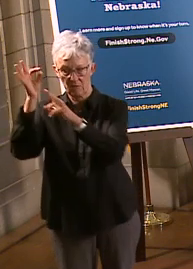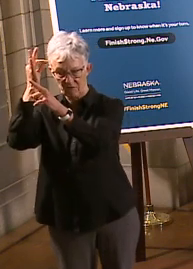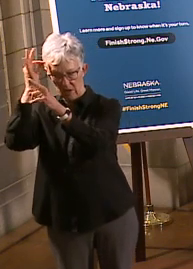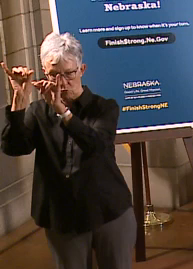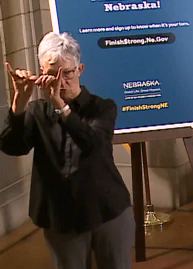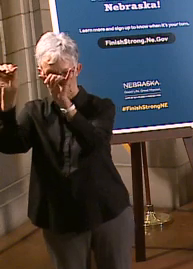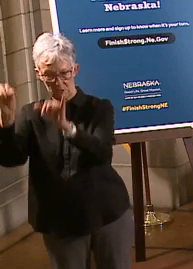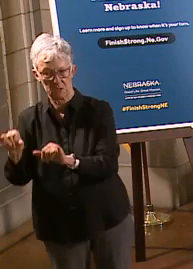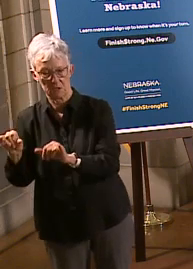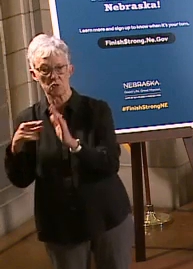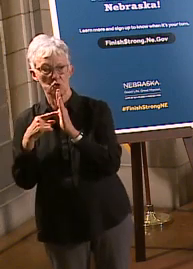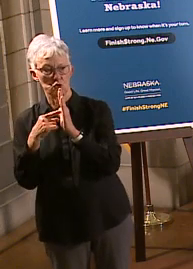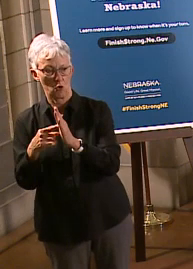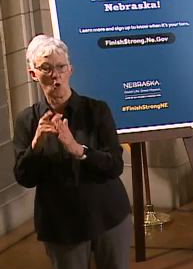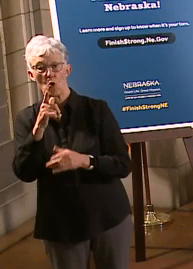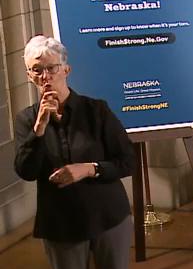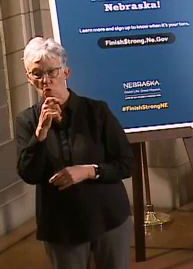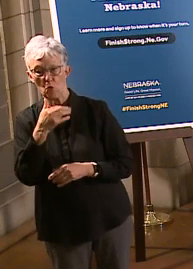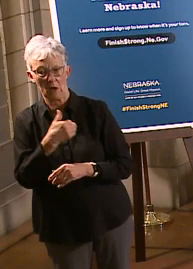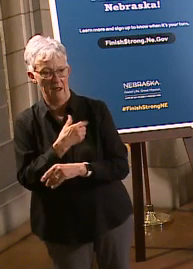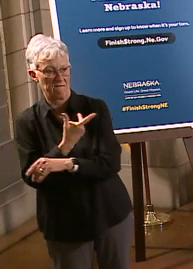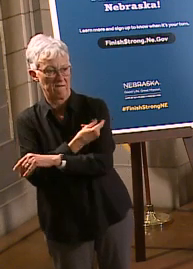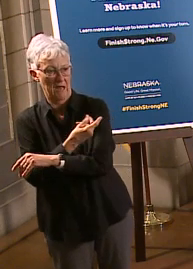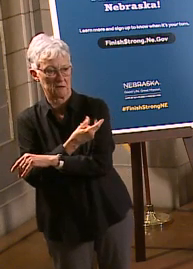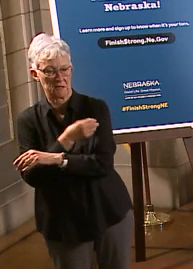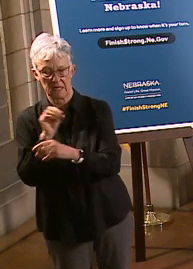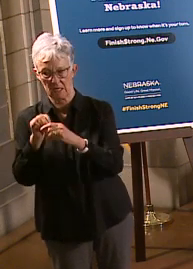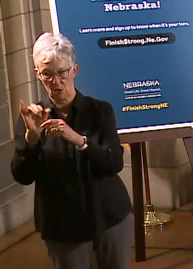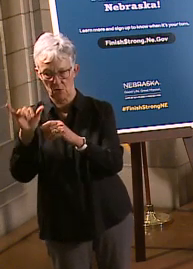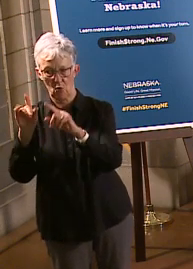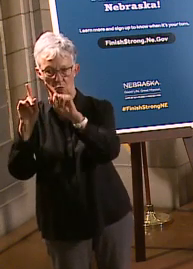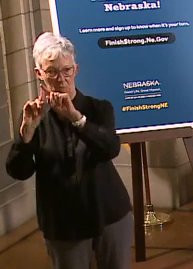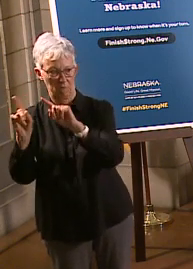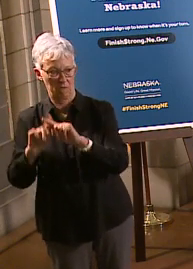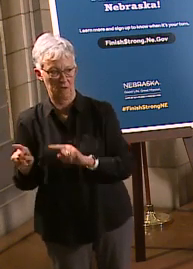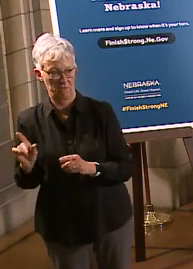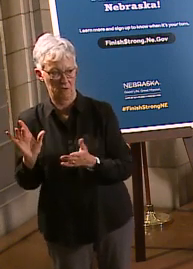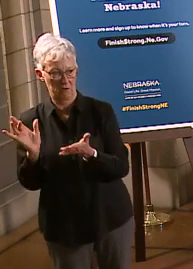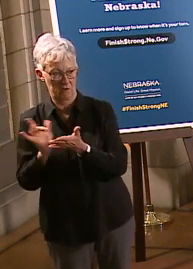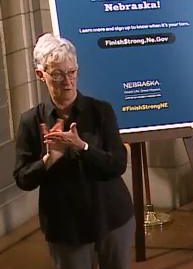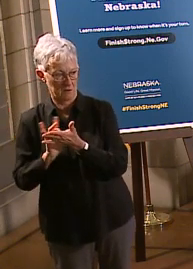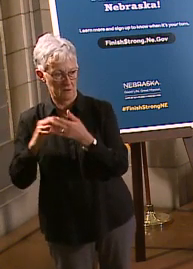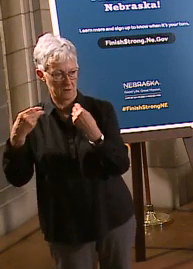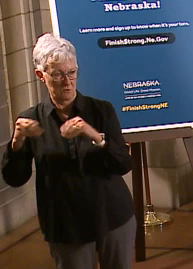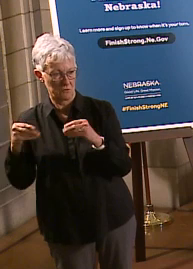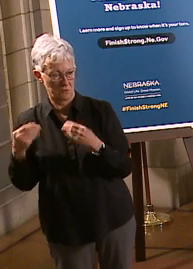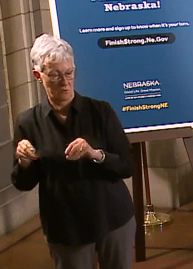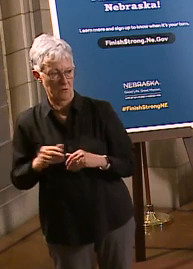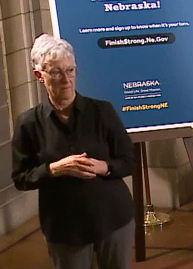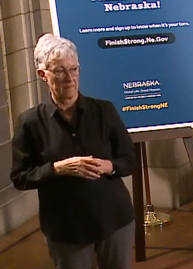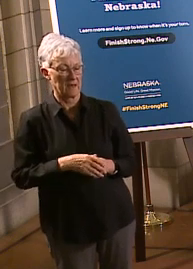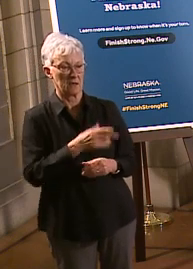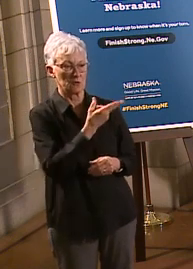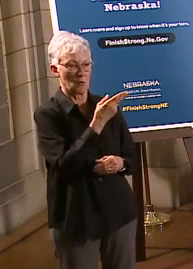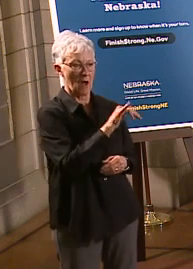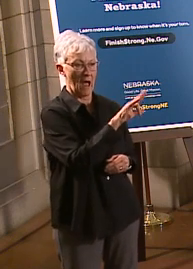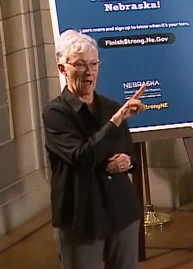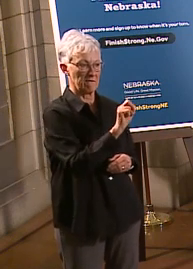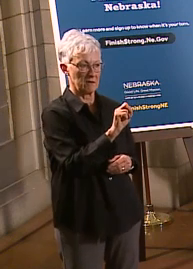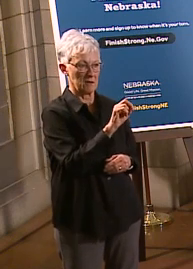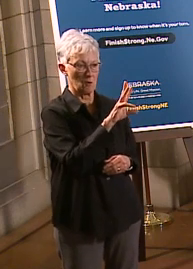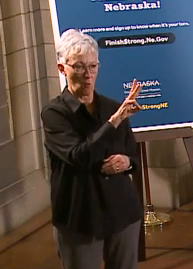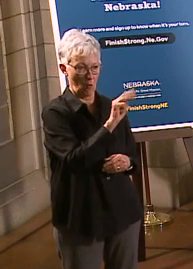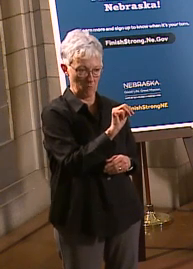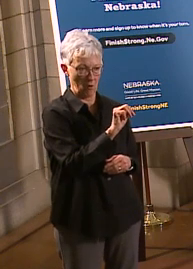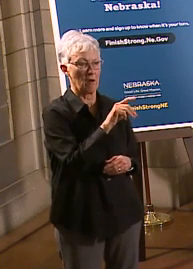has vaccine there. When we get into, and we're transitioning, so the Hy-Vees and the Walmarts and all of those, they're transitioning into the